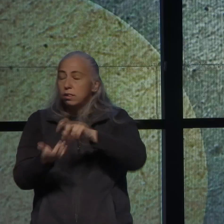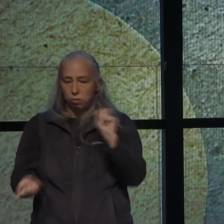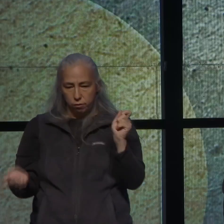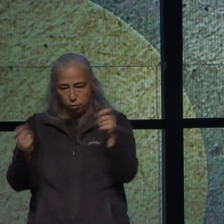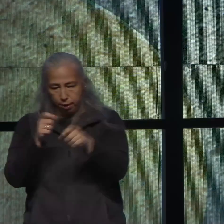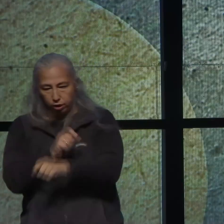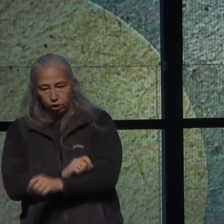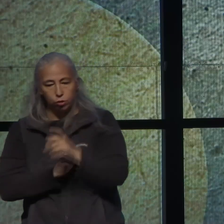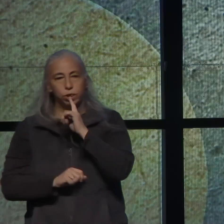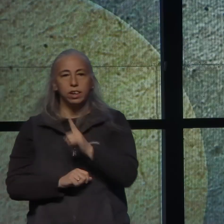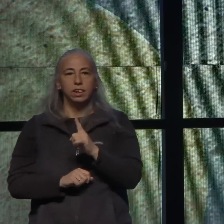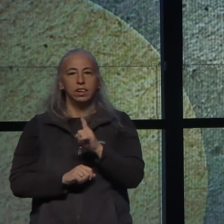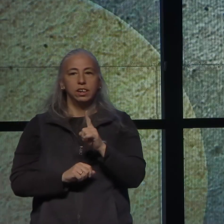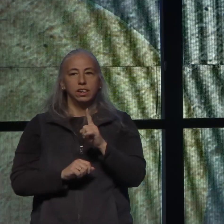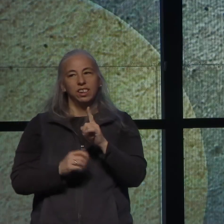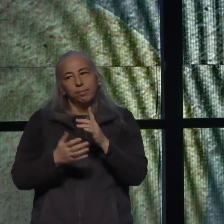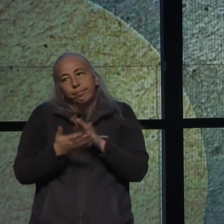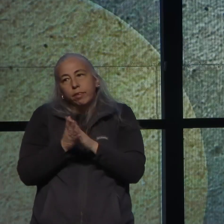really good at othering.